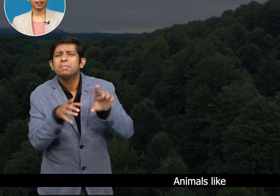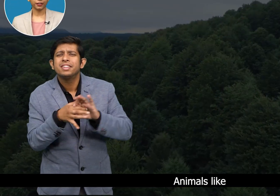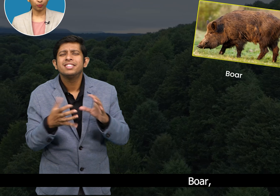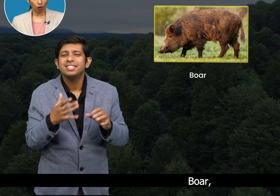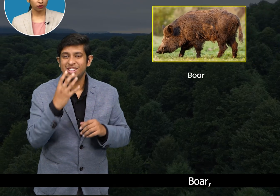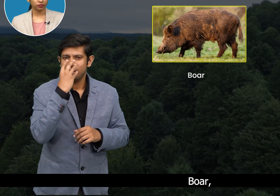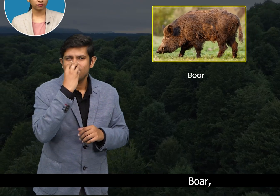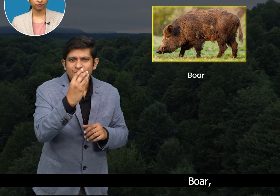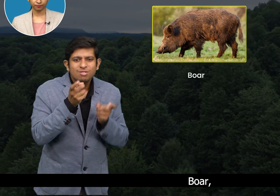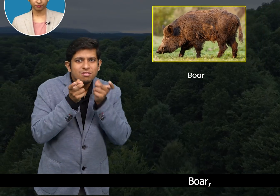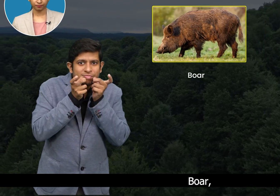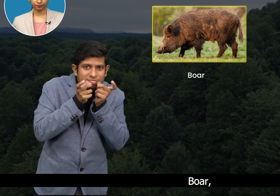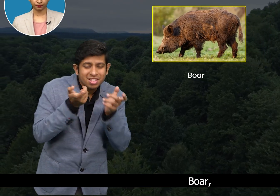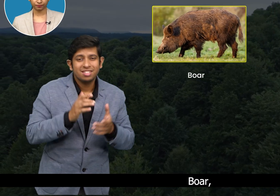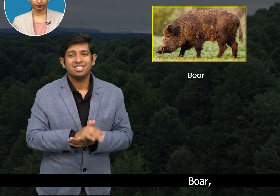Animals like boar,